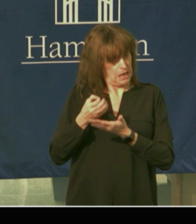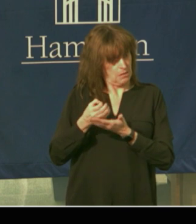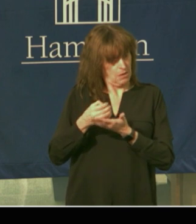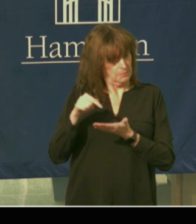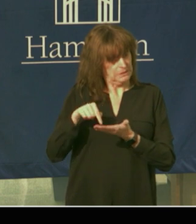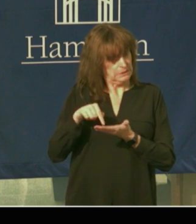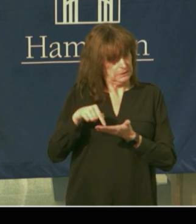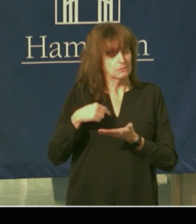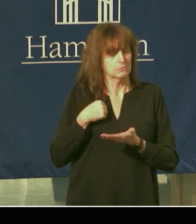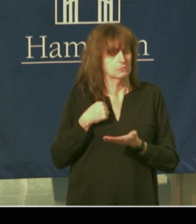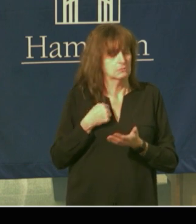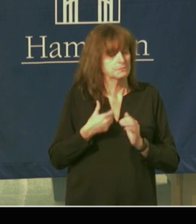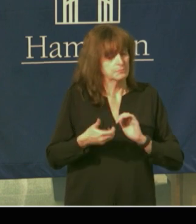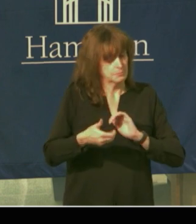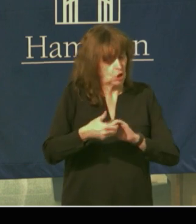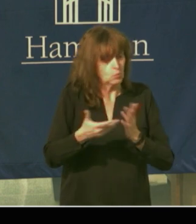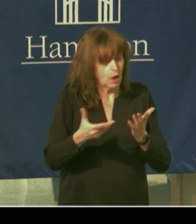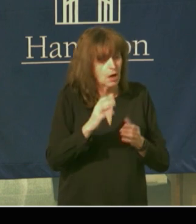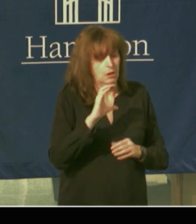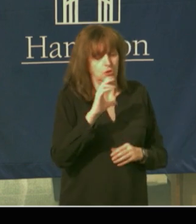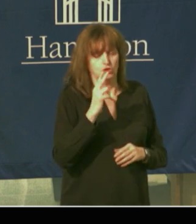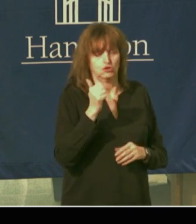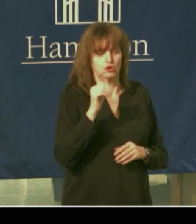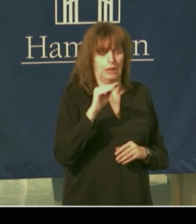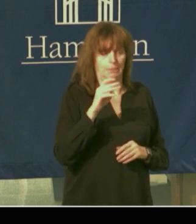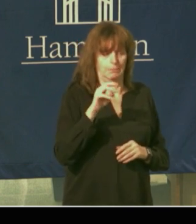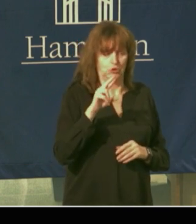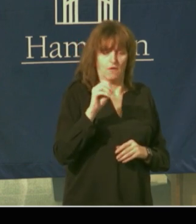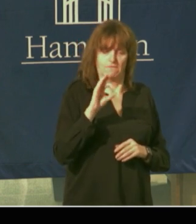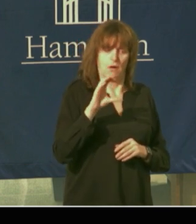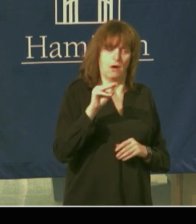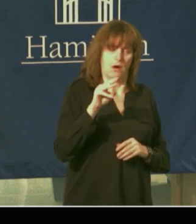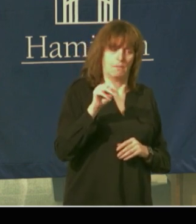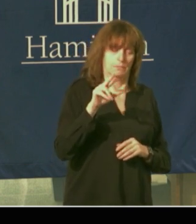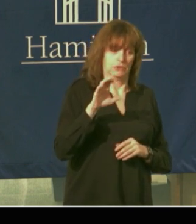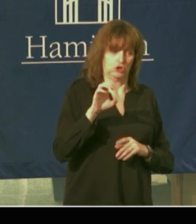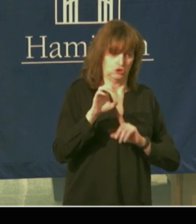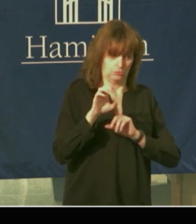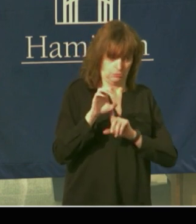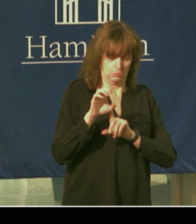Emergency Operations Center, our economic development director, and we're taking a kind of a